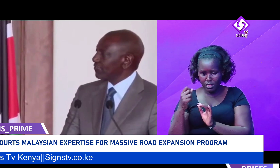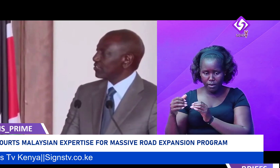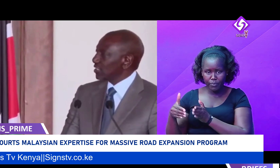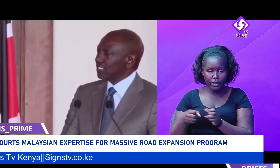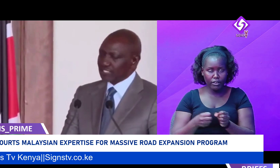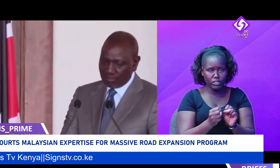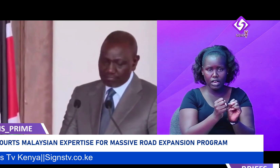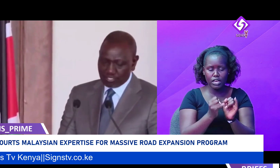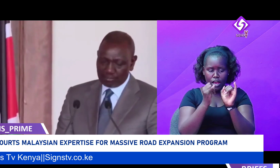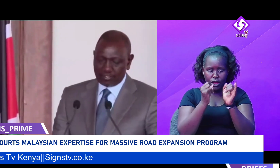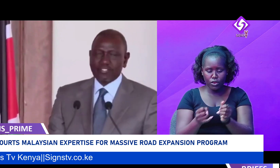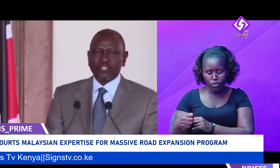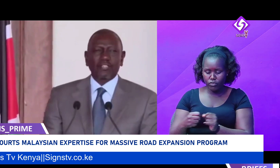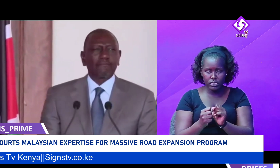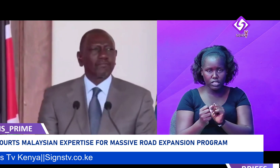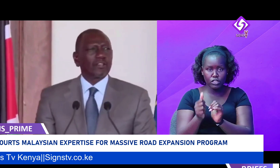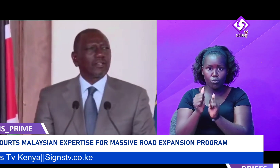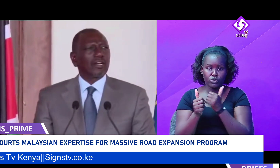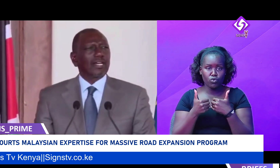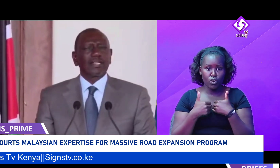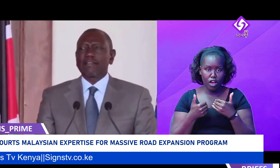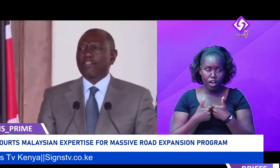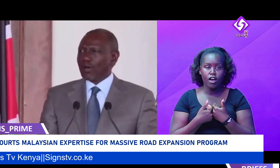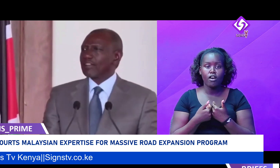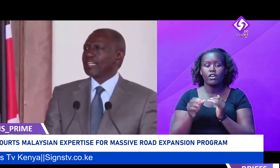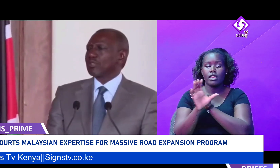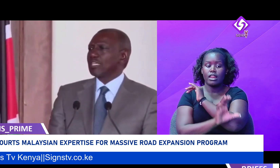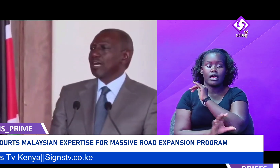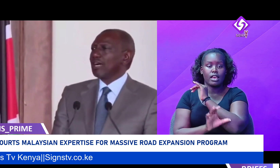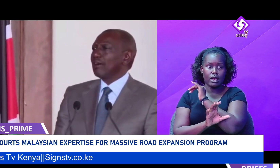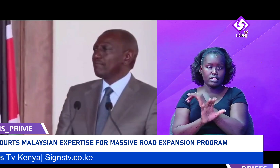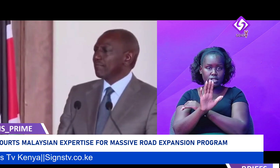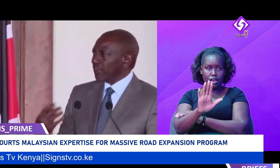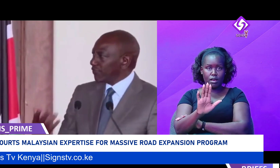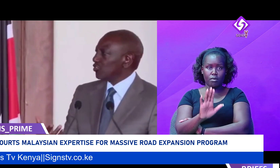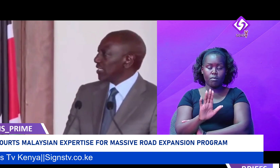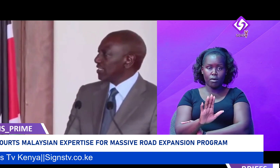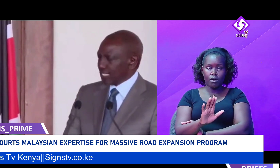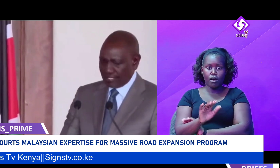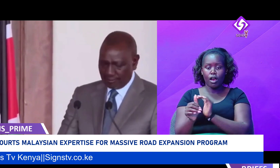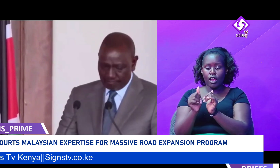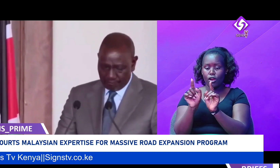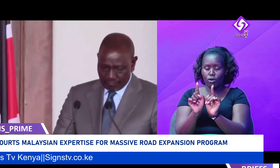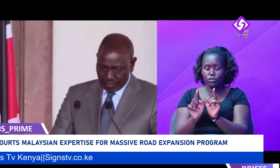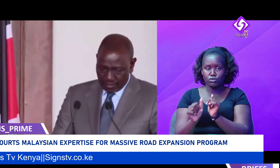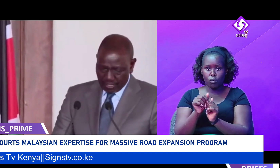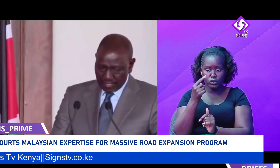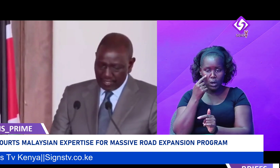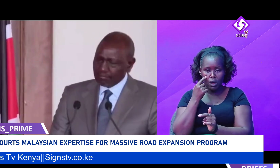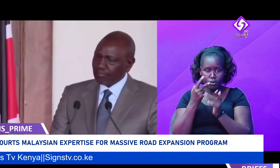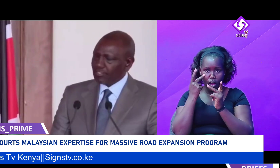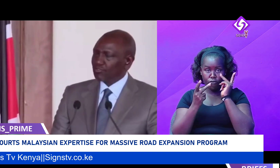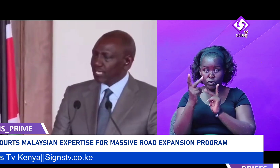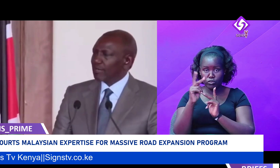modern infrastructure that you have put up in your country, and the one that we are envisioning as Kenya.